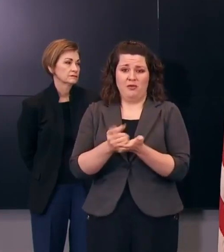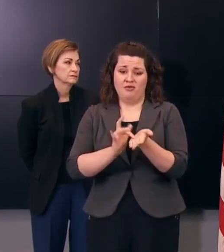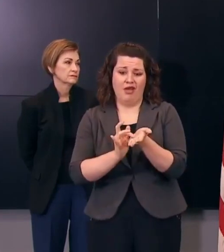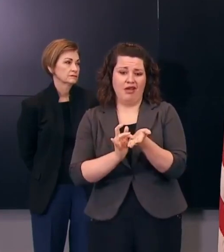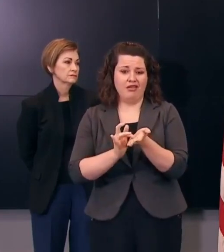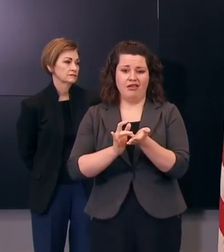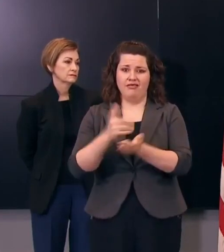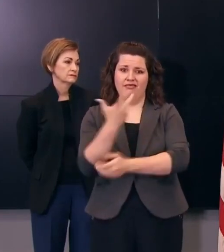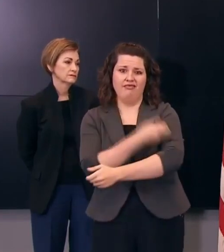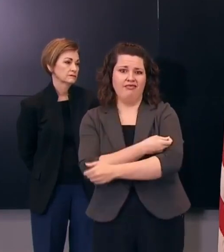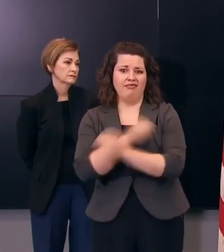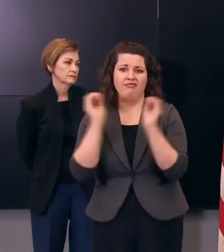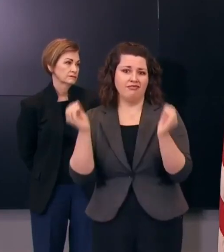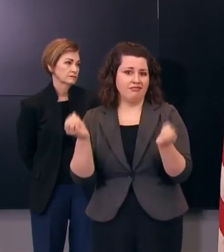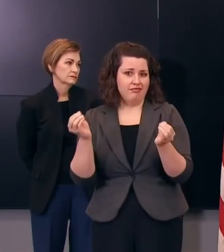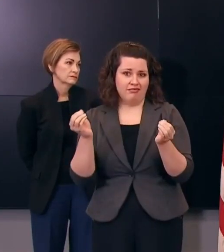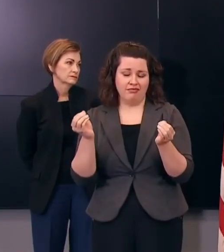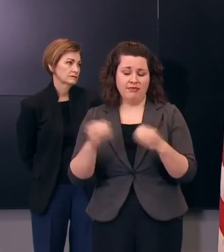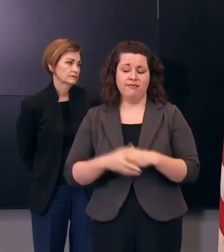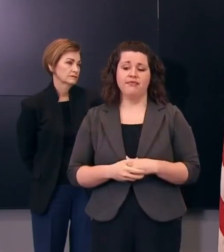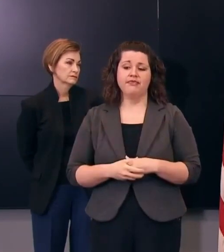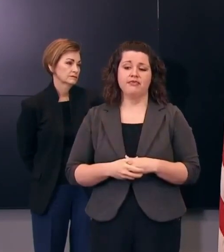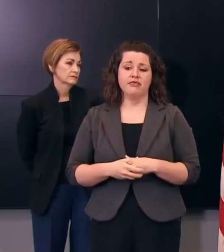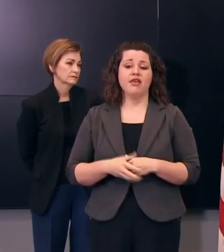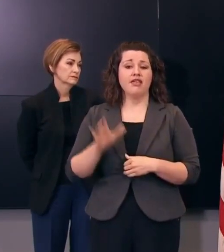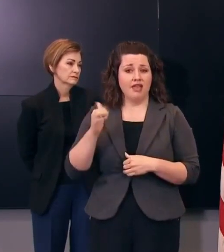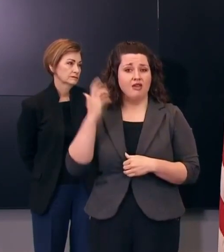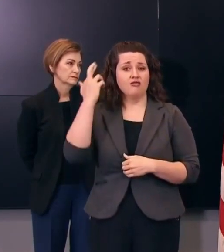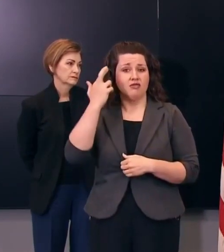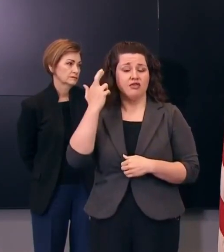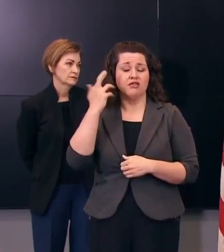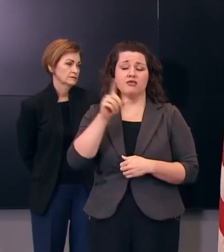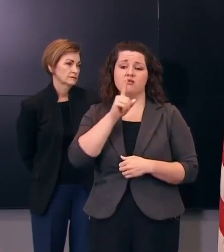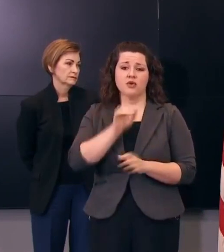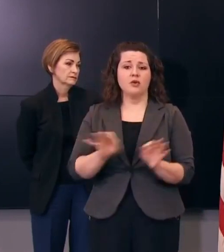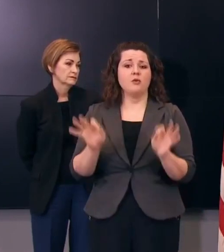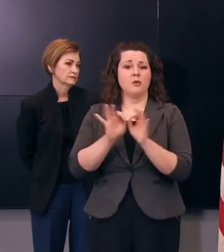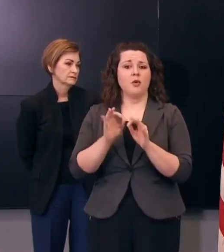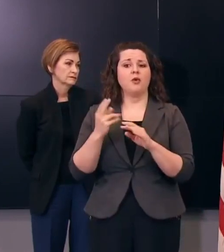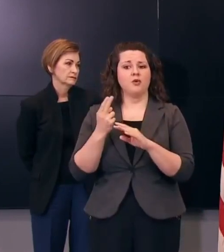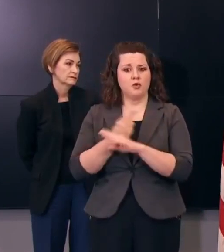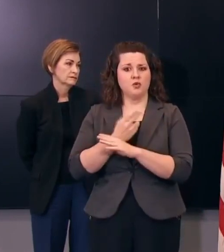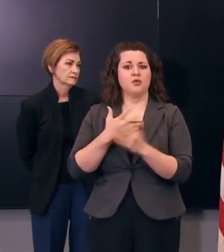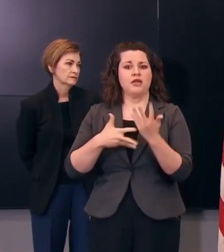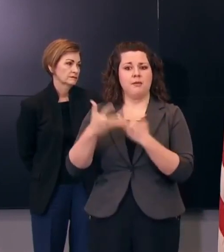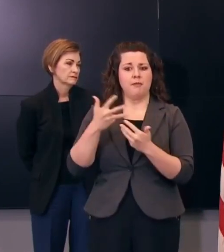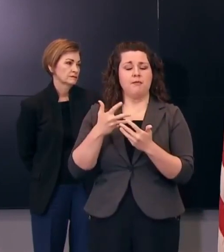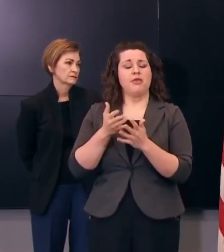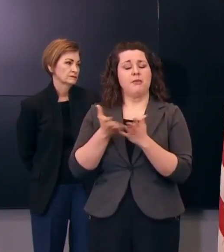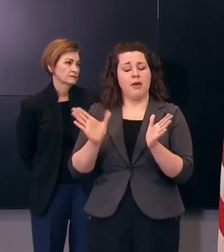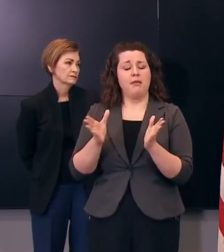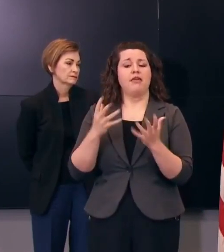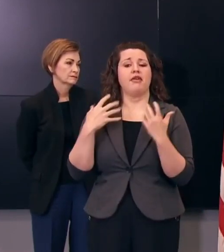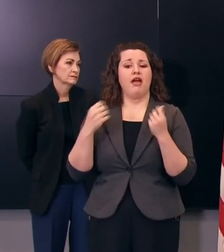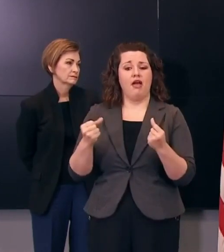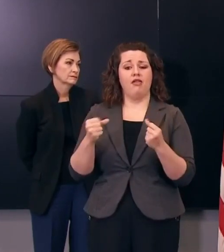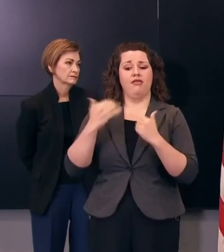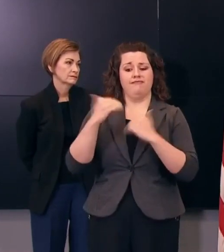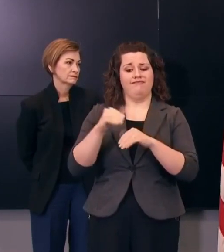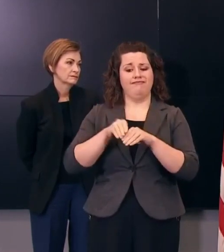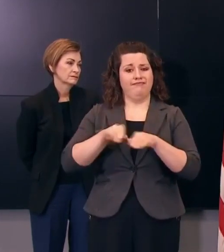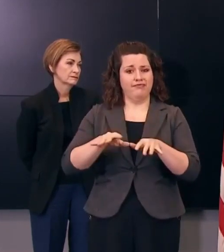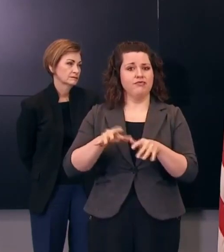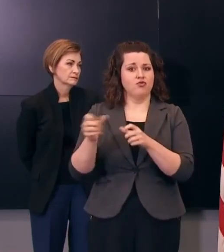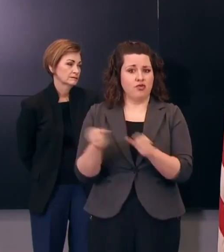vaccine available at this time, and that's why it's so important that we use the public health mitigation strategies that